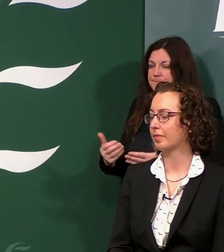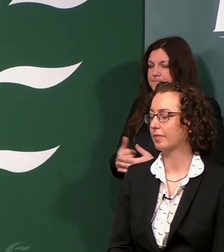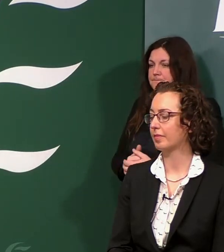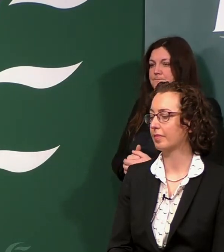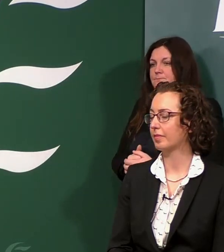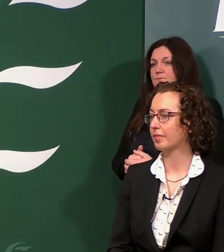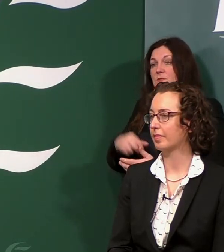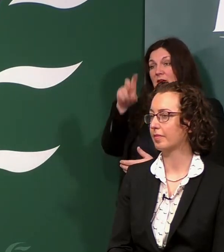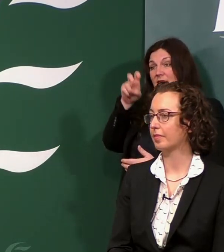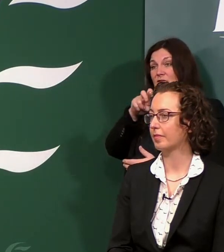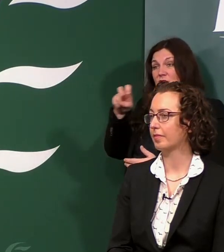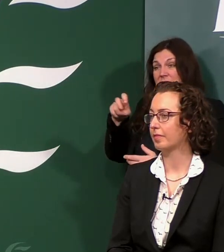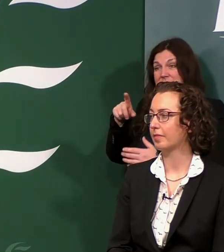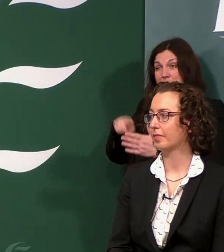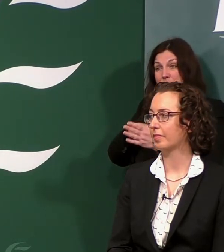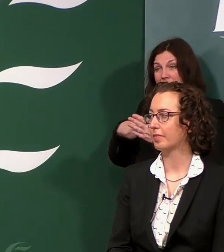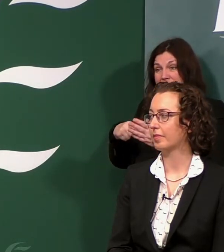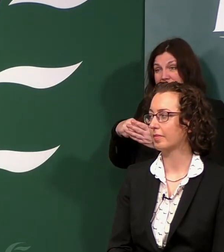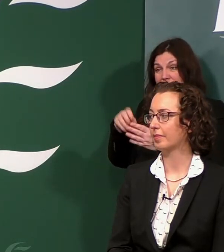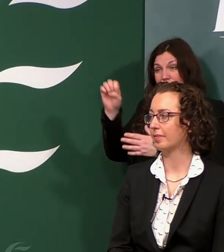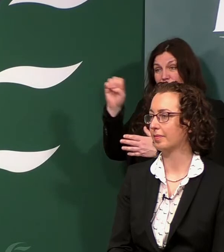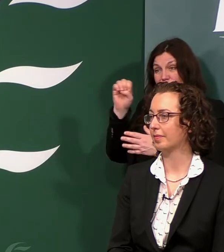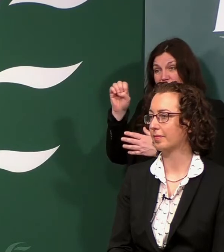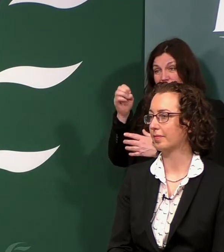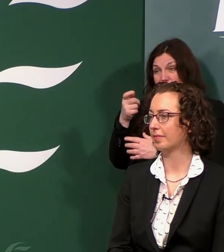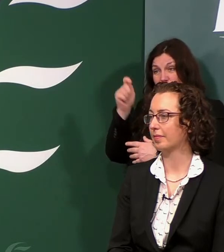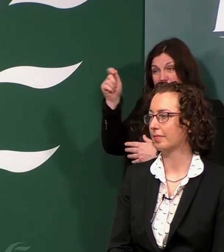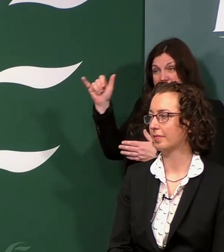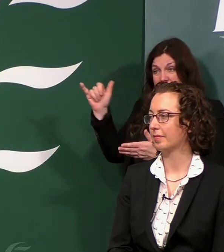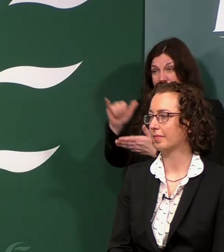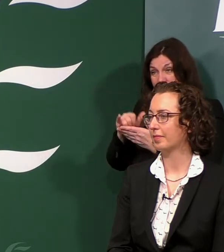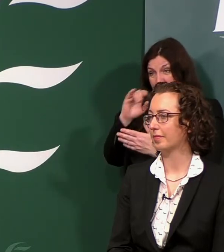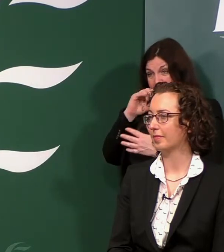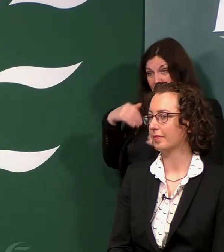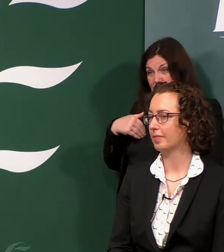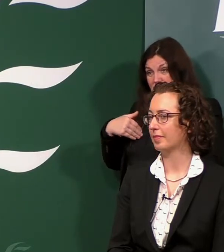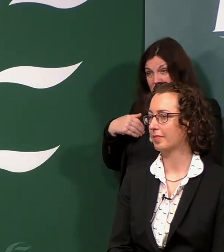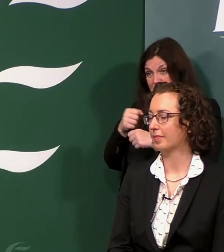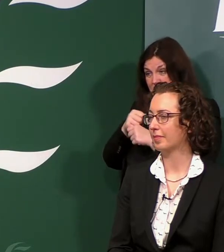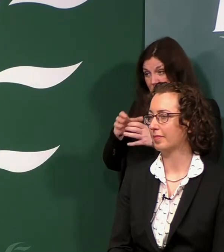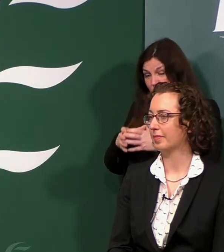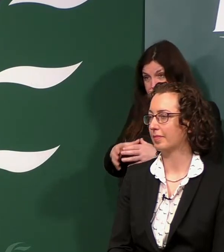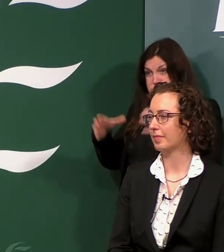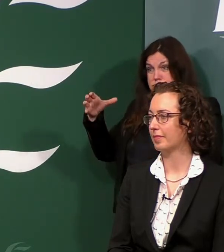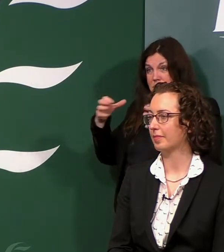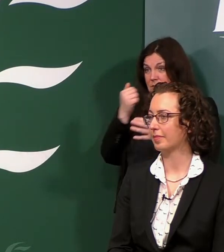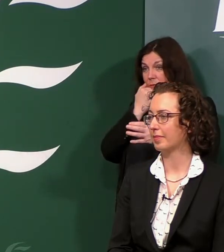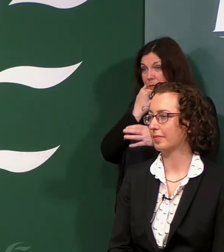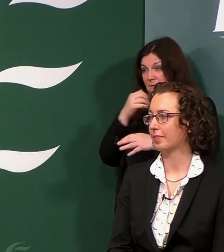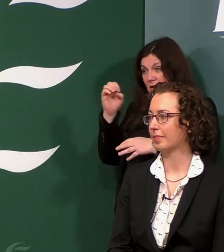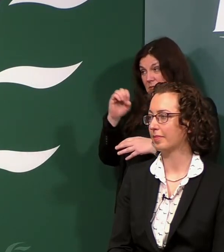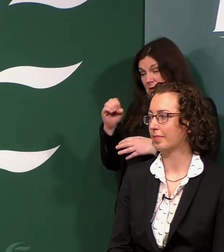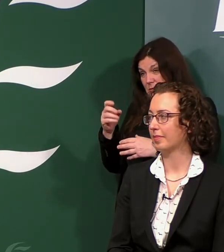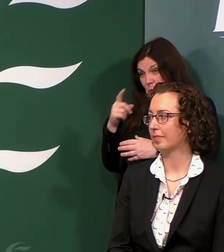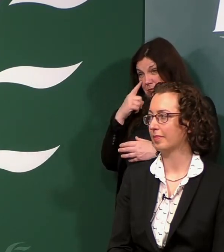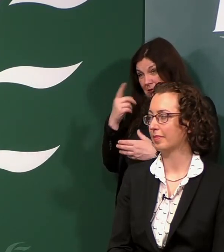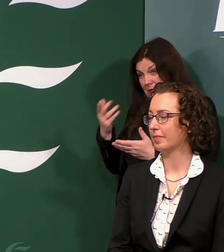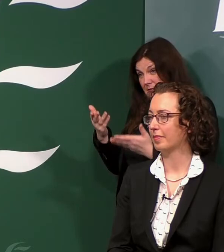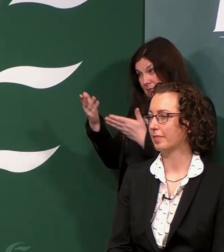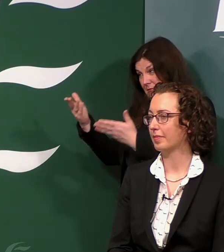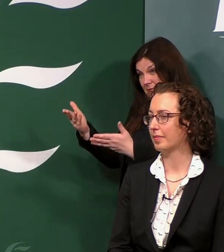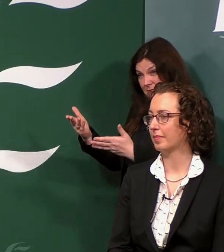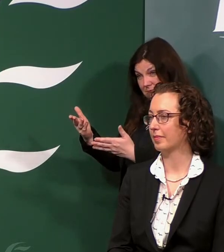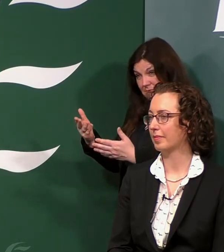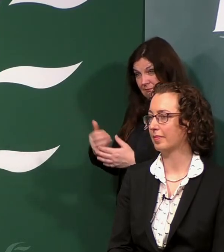France has banned British tourists amid concern over the rapid rise of Omicron. Are we in that kind of realm, Colin, where we would be